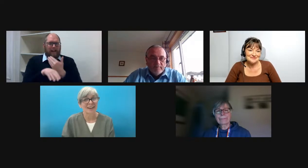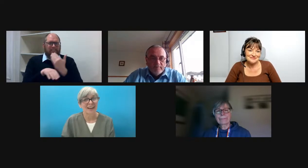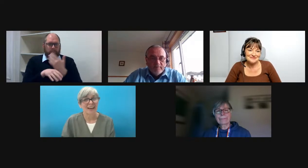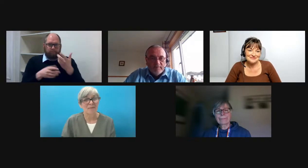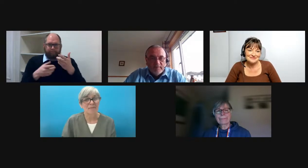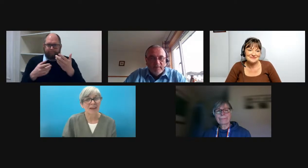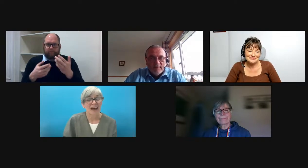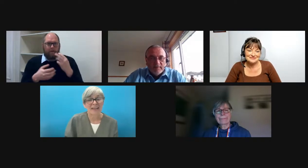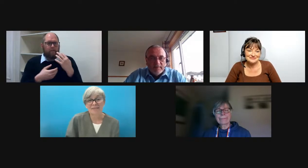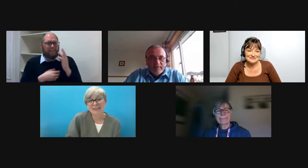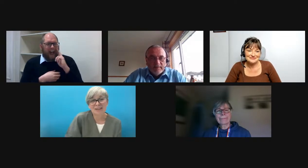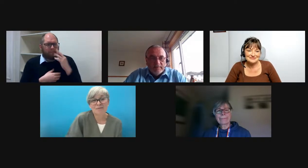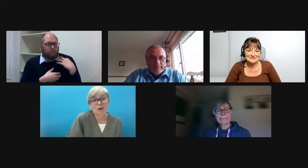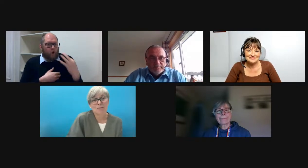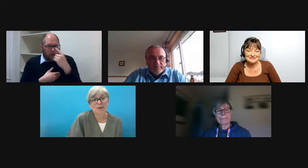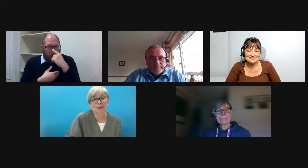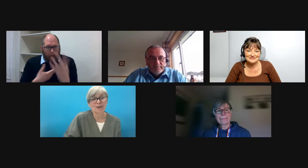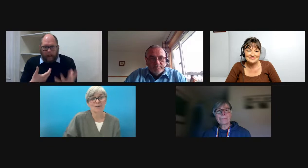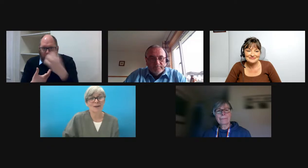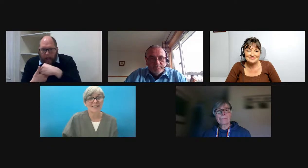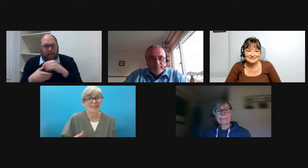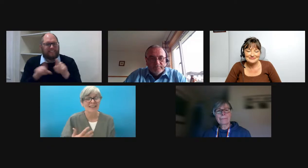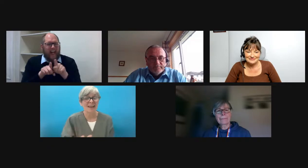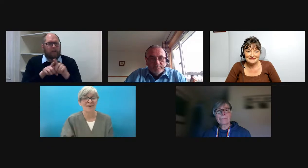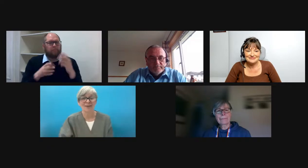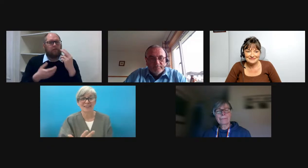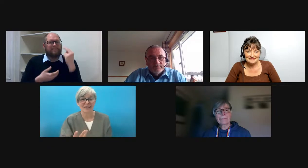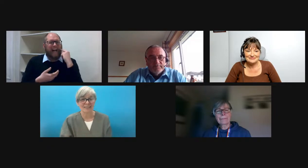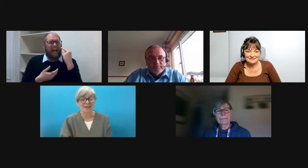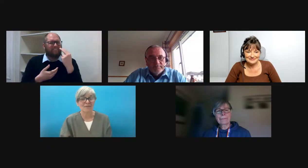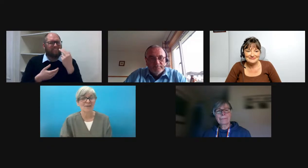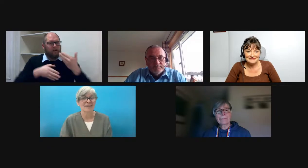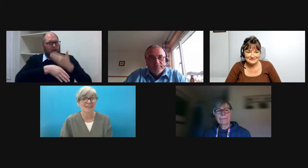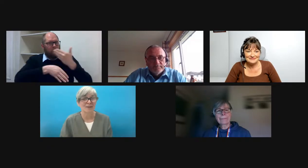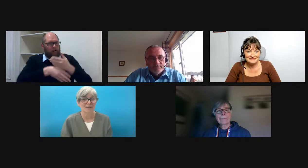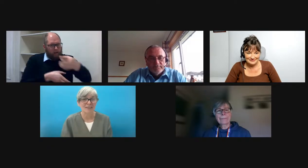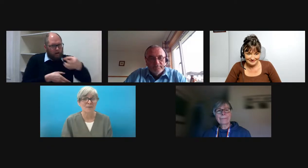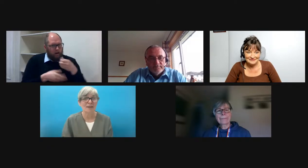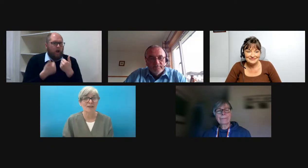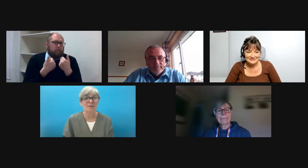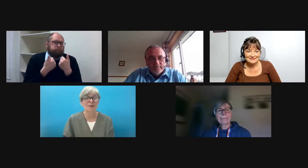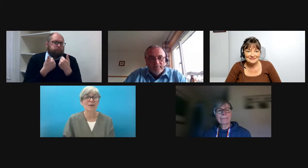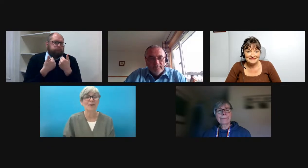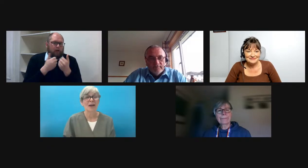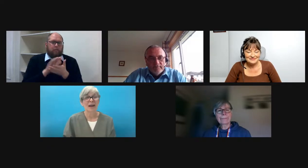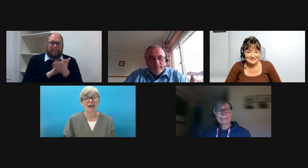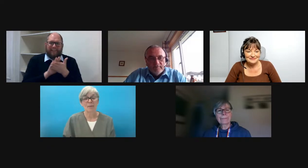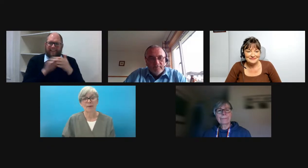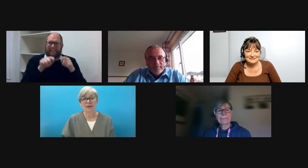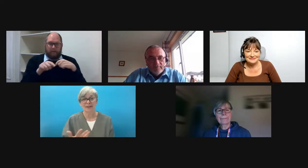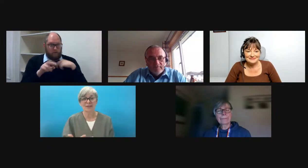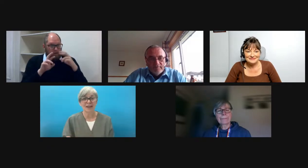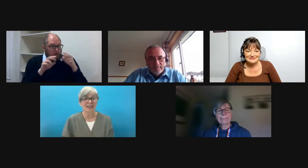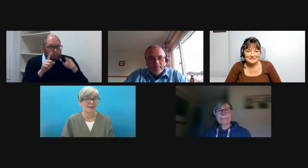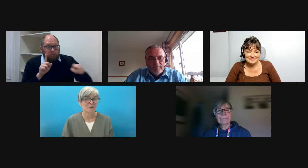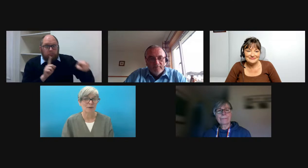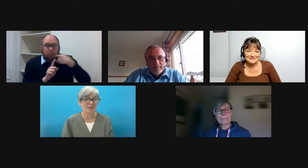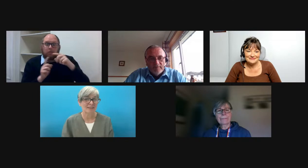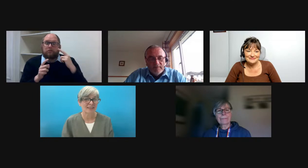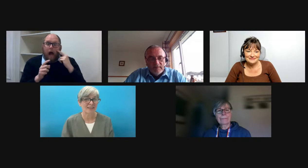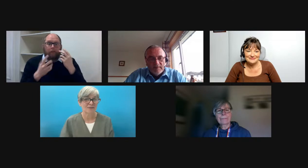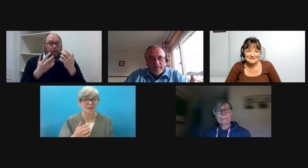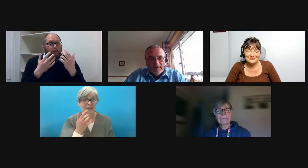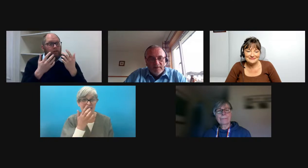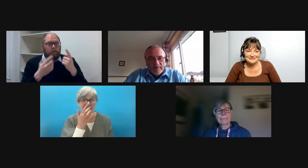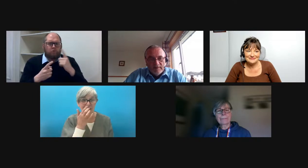wonderful. And if there's a role model already in there, or a deaf volunteer already working with you that can share their